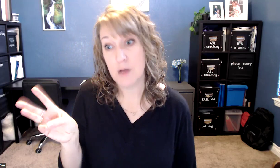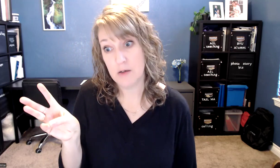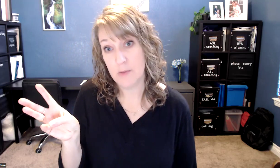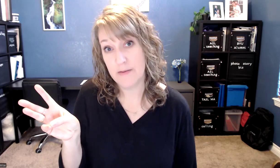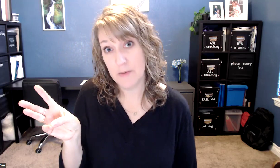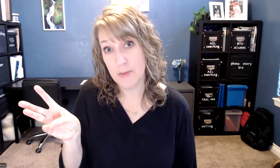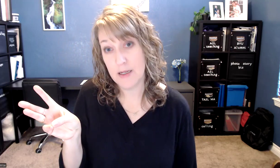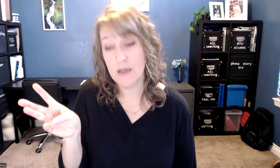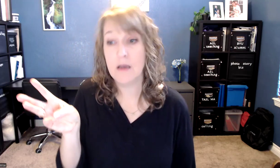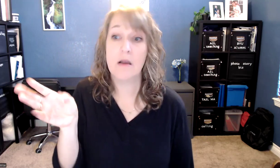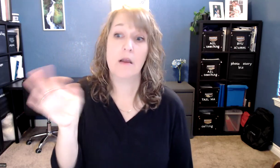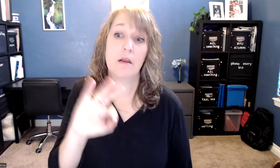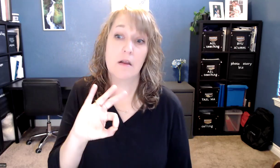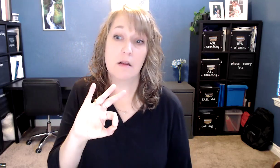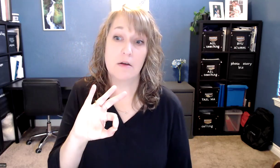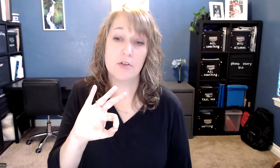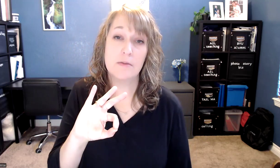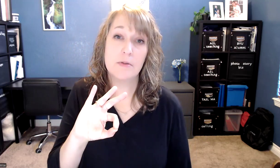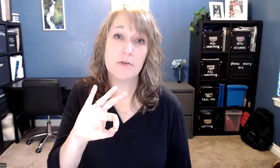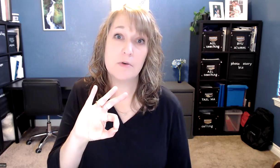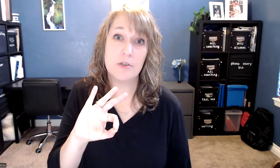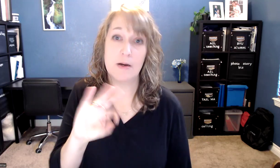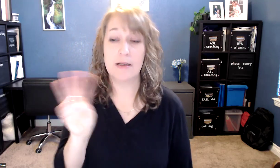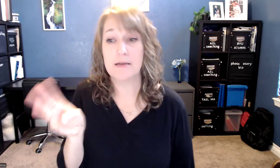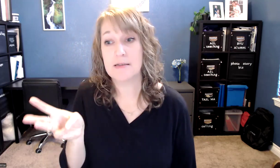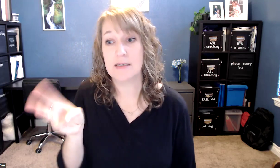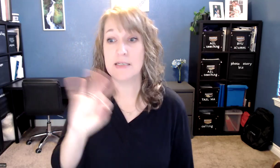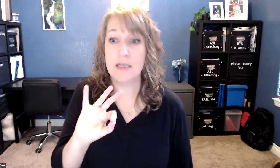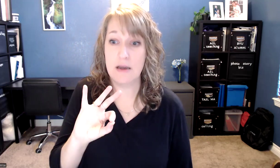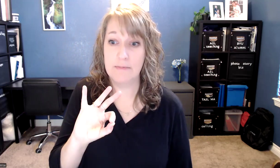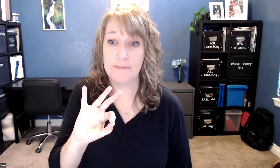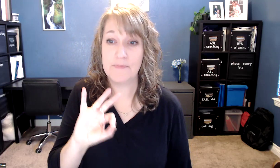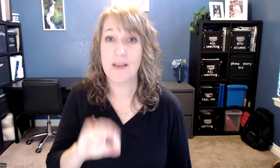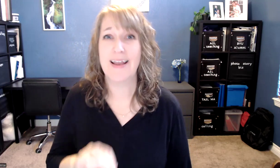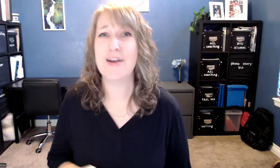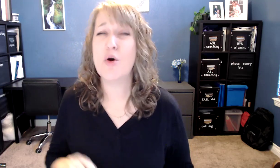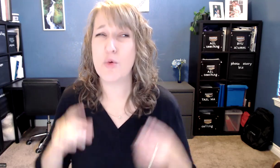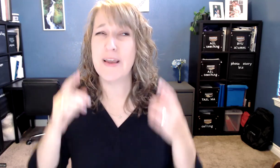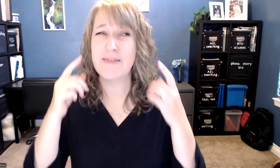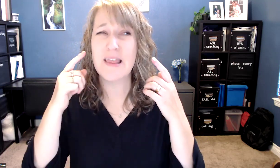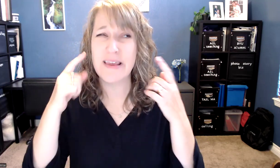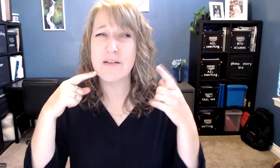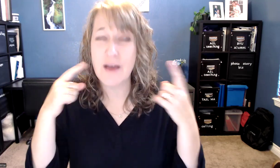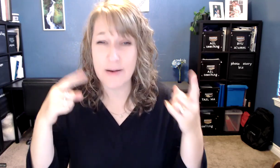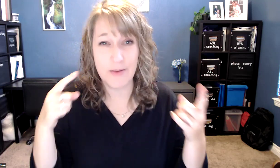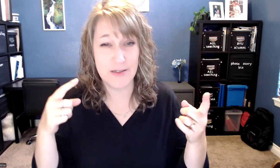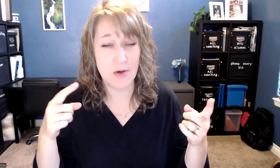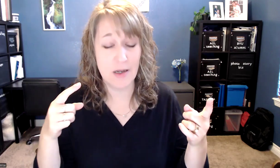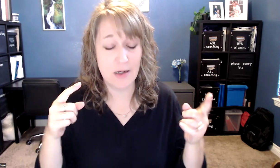Smaller away from your body, larger number toward your body, 69. And I know you have to think a lot about these rocking